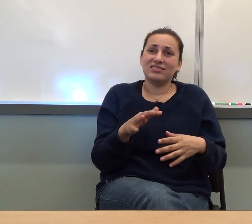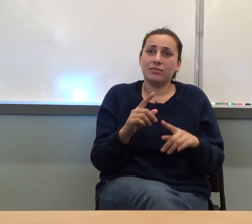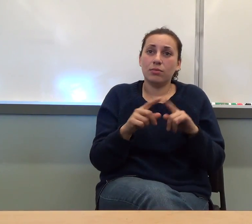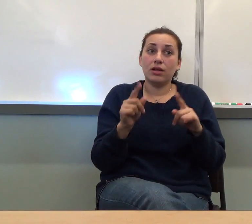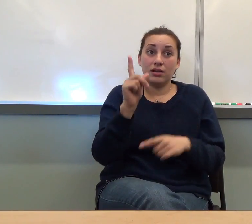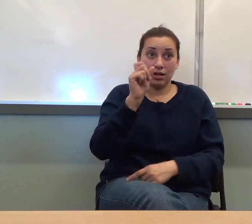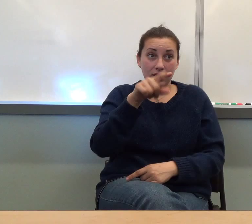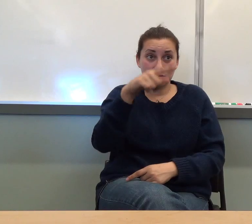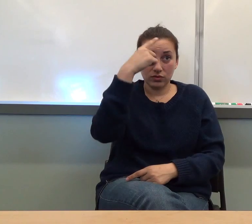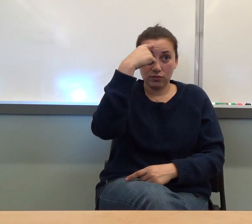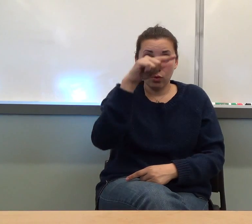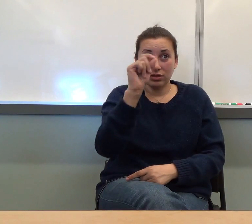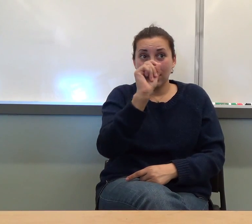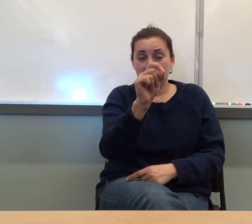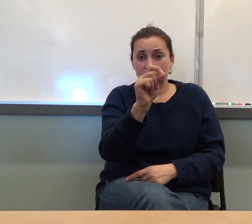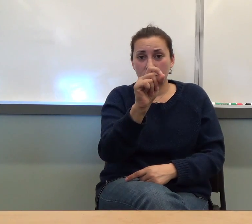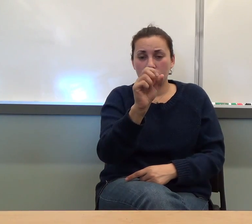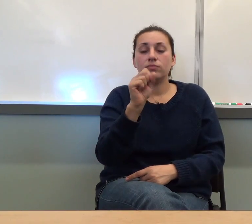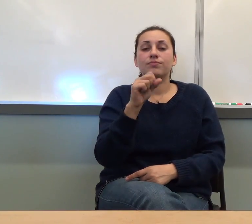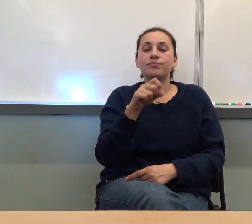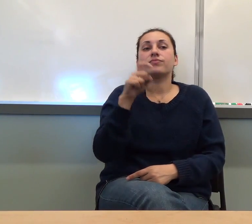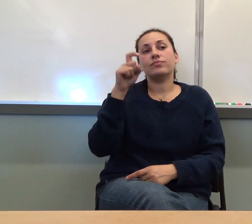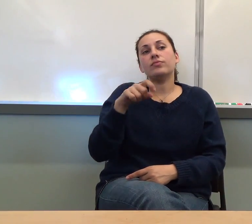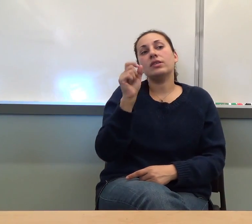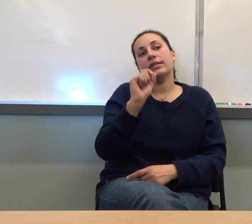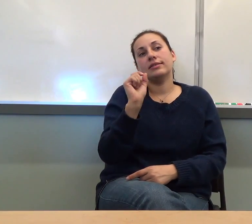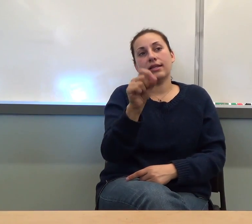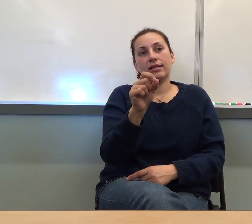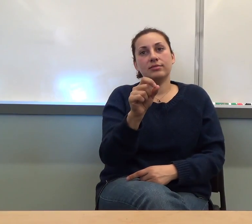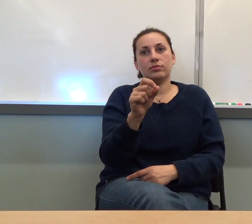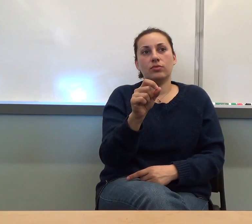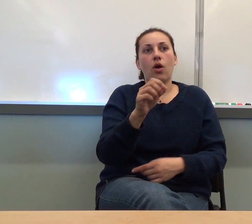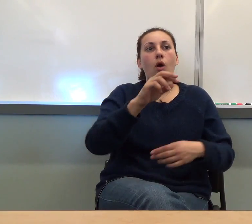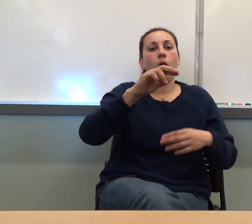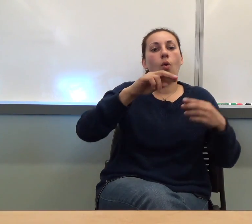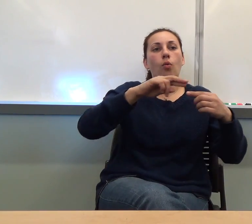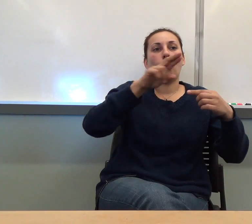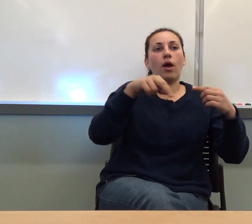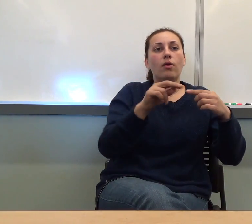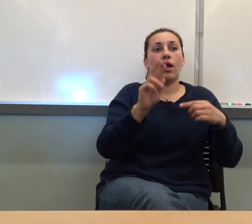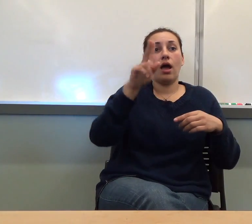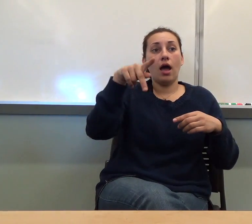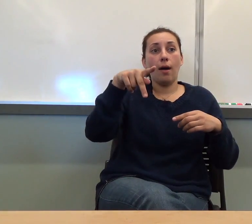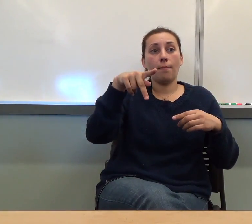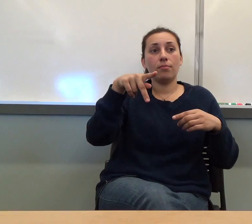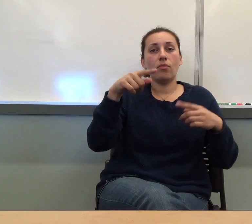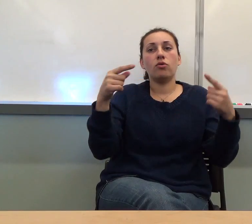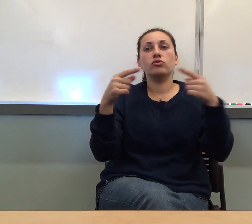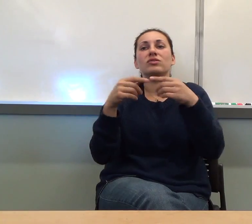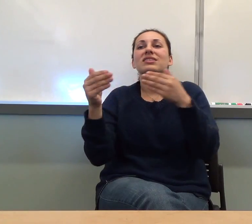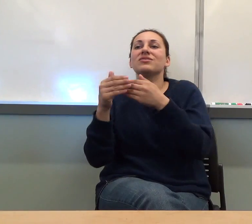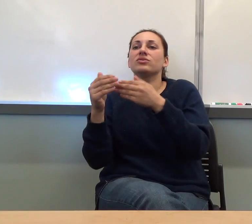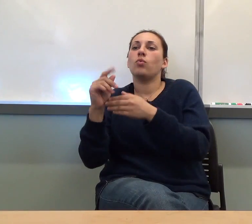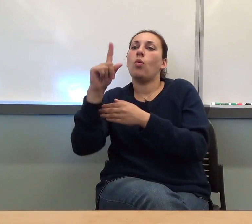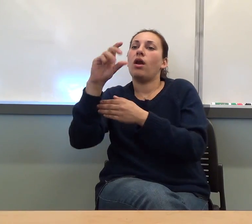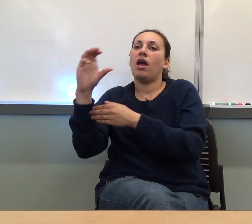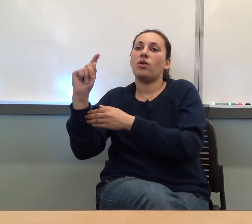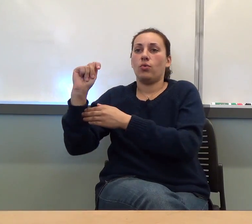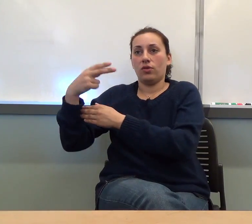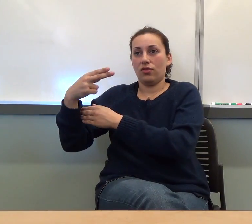do. Yeah, they do. And they say round to the nearest hundredth, then what you've got to do is the division.